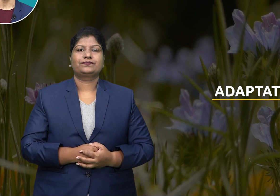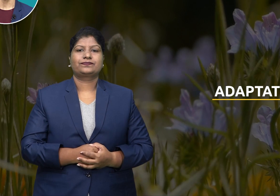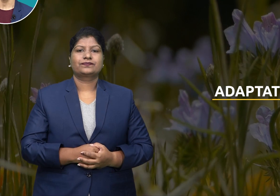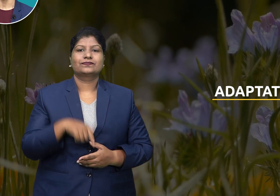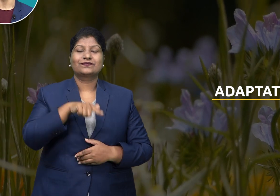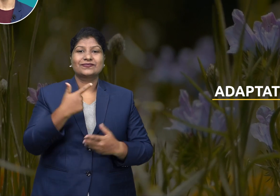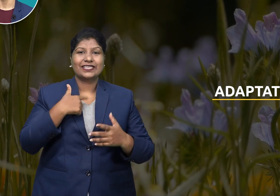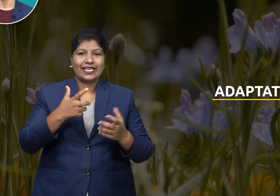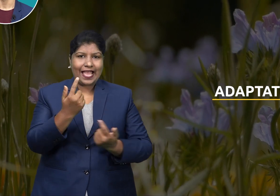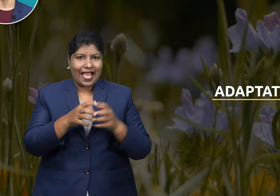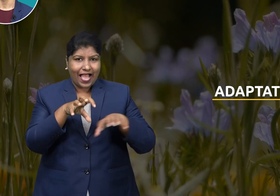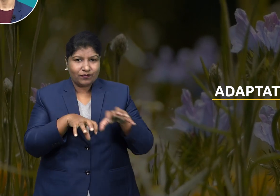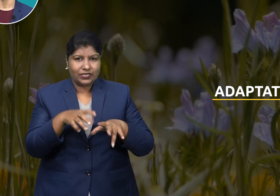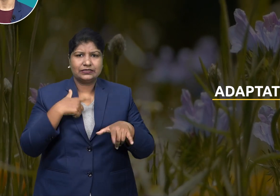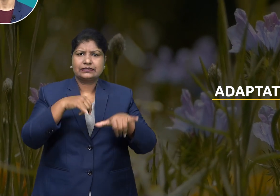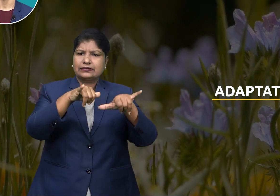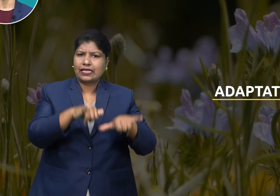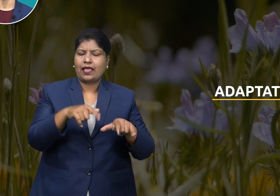terrestrial ecosystems